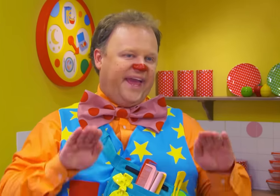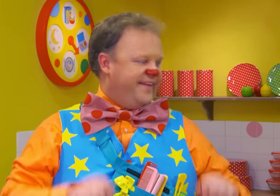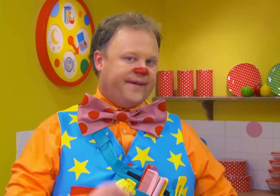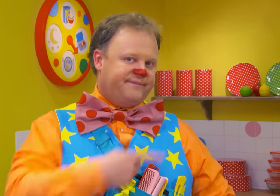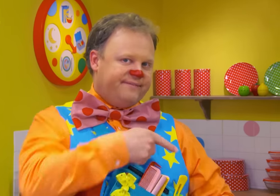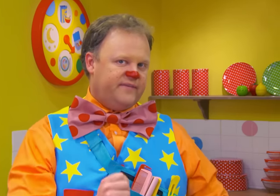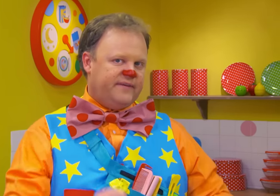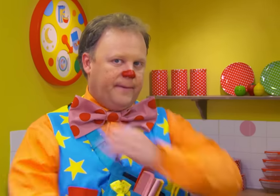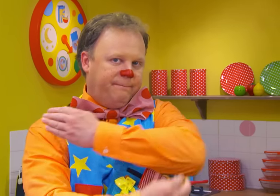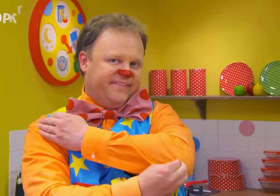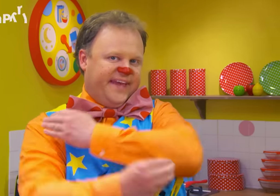wait. Biscuit.